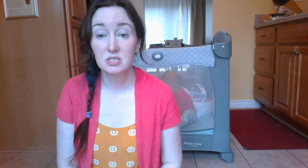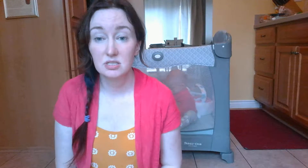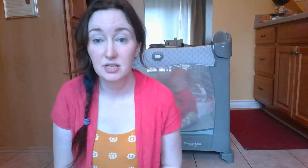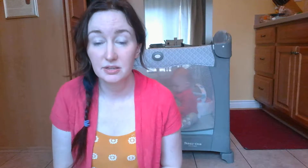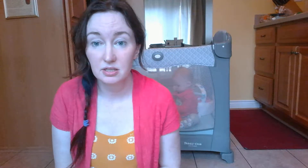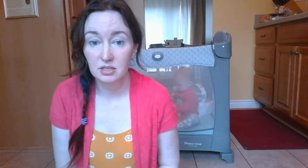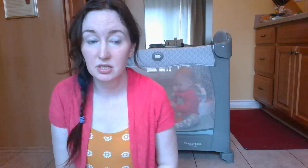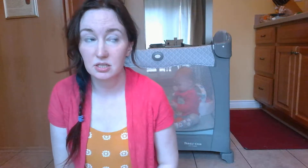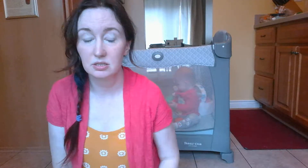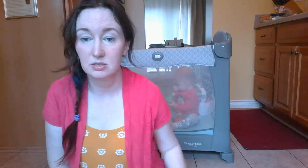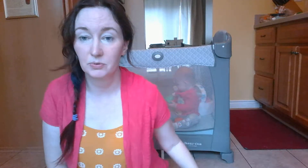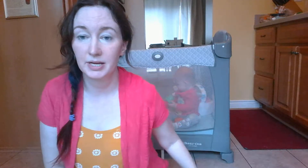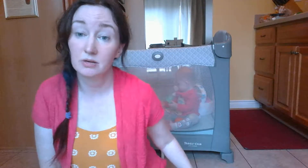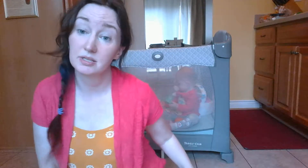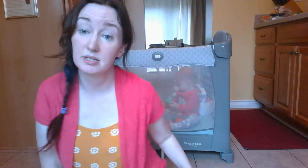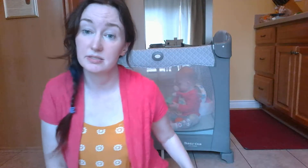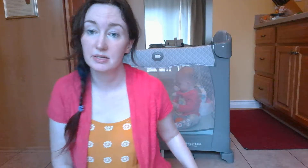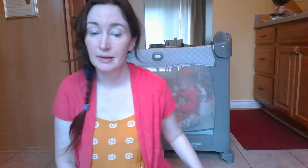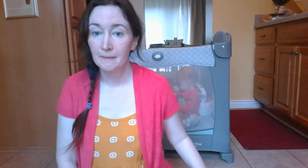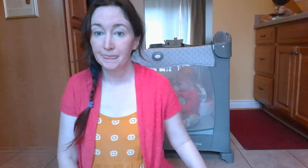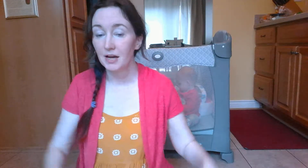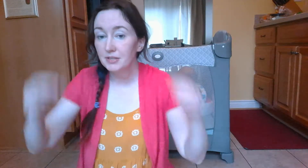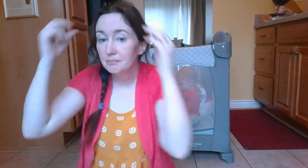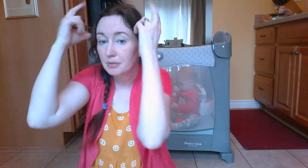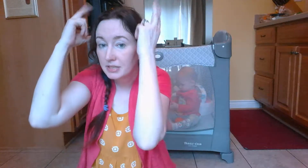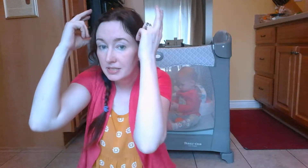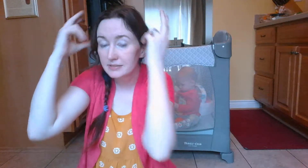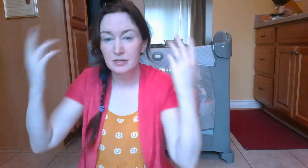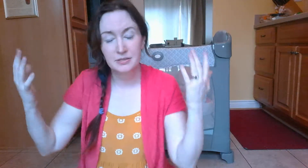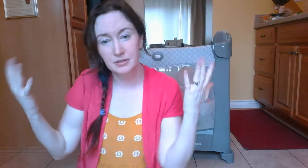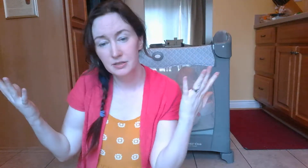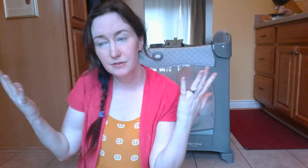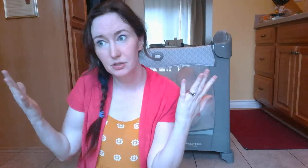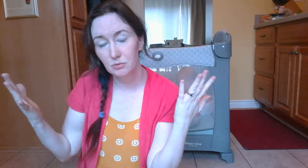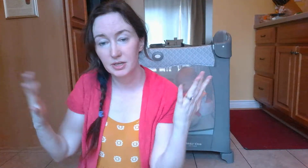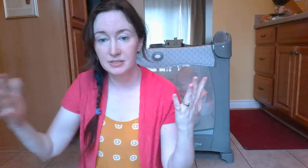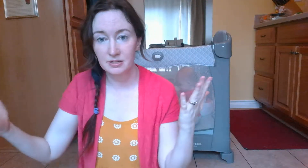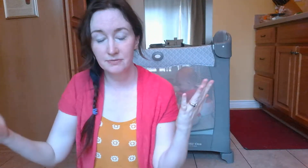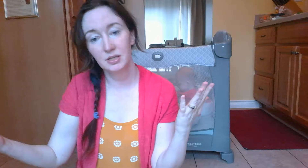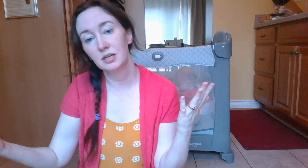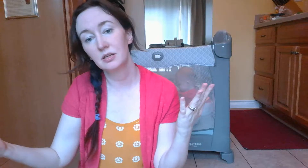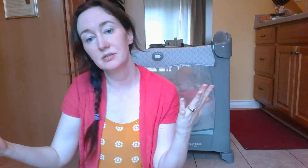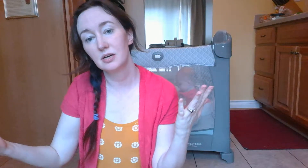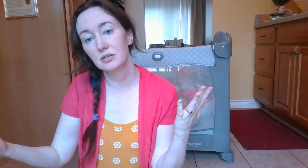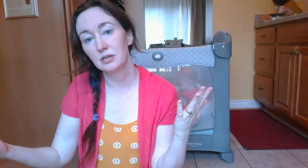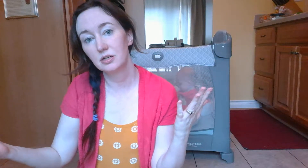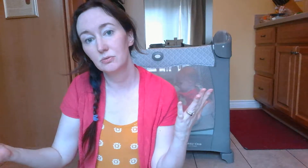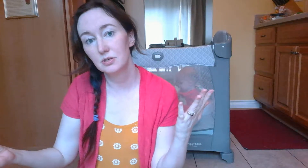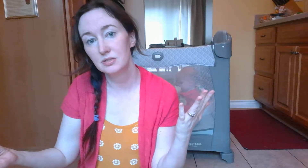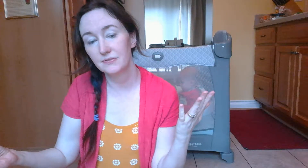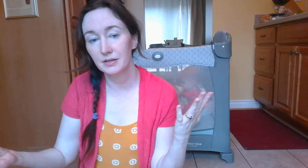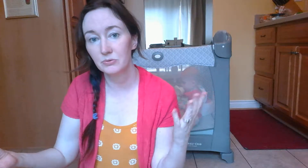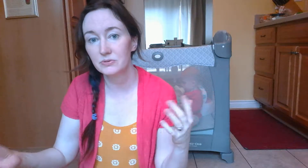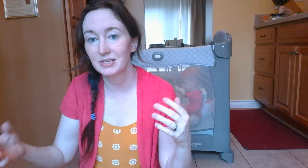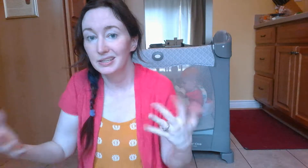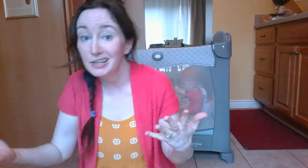nuance, I think, to point out is I think bunny is it's kind of a cute word. It's kind of think in English how there are cute words for animals like kitty